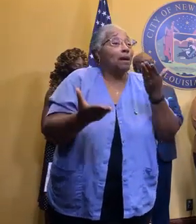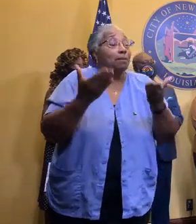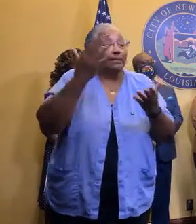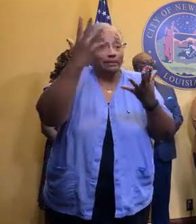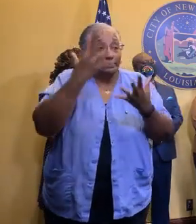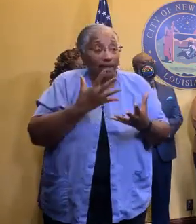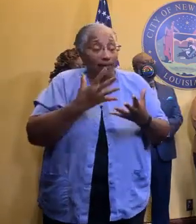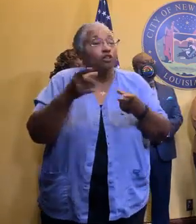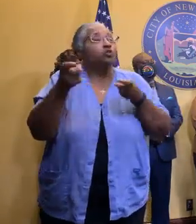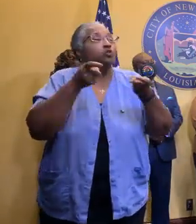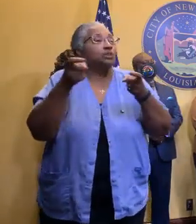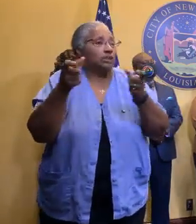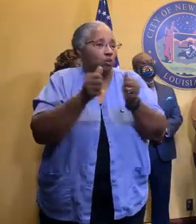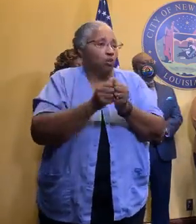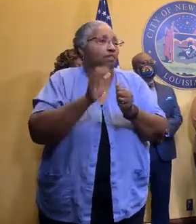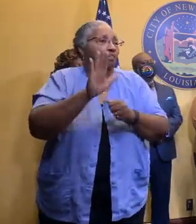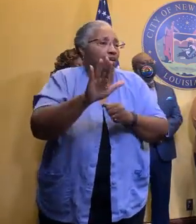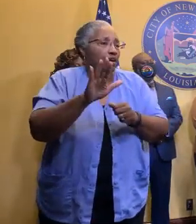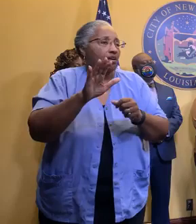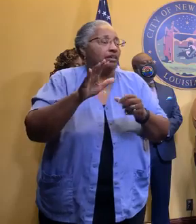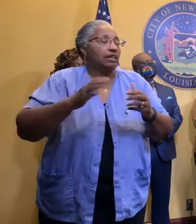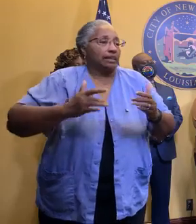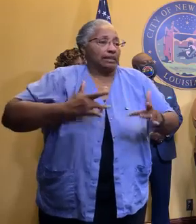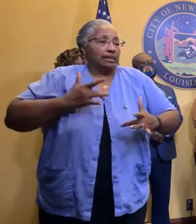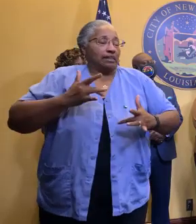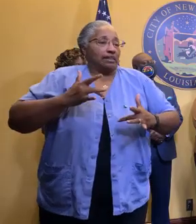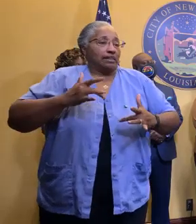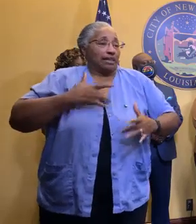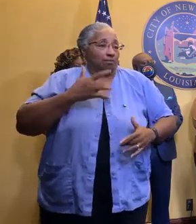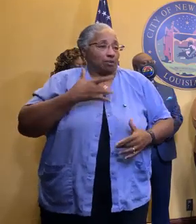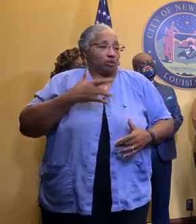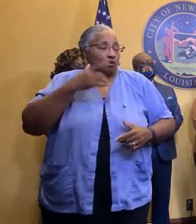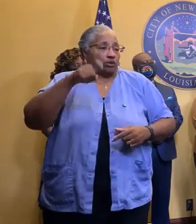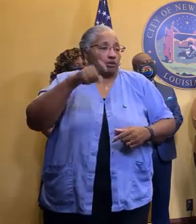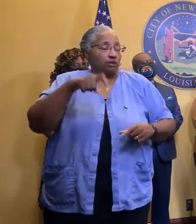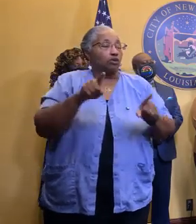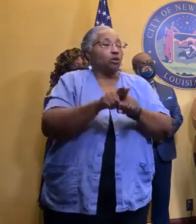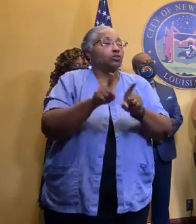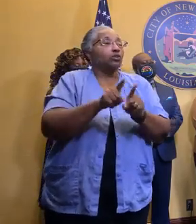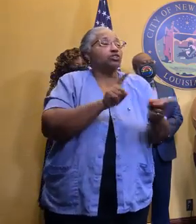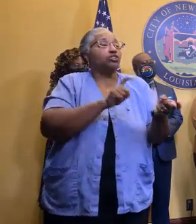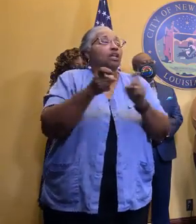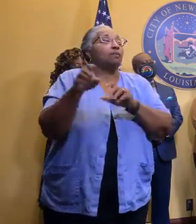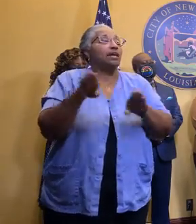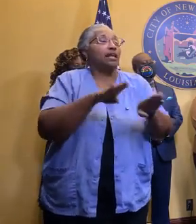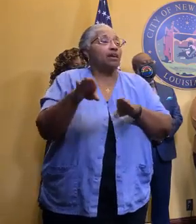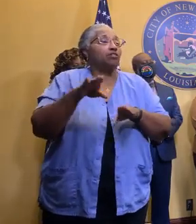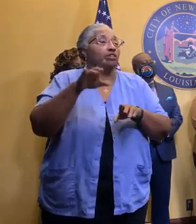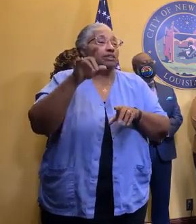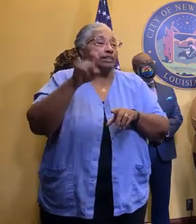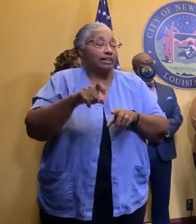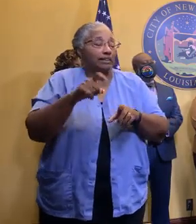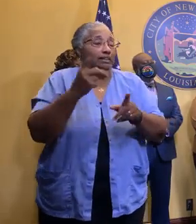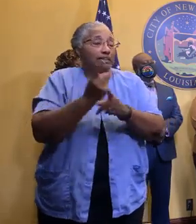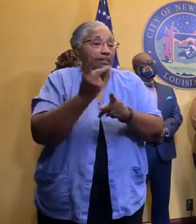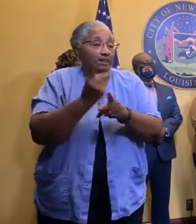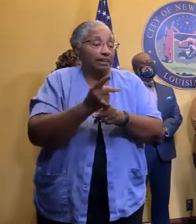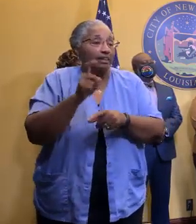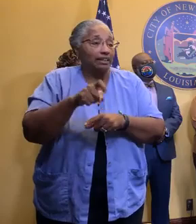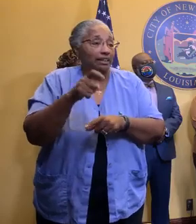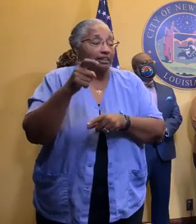those emotional needs. One of the other things we will be looking at is changing behavioral health seeking and care behaviors